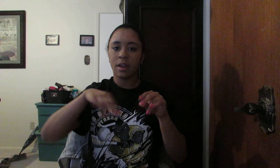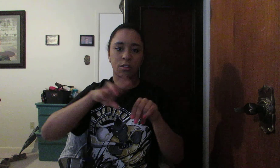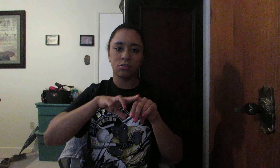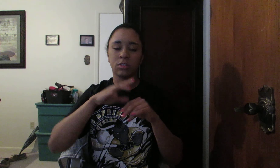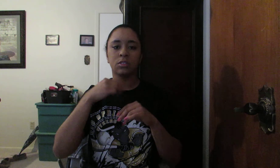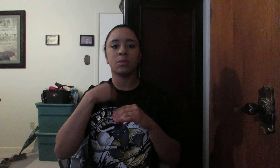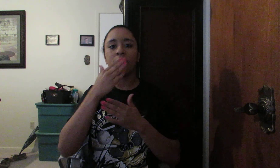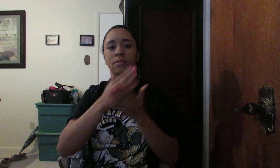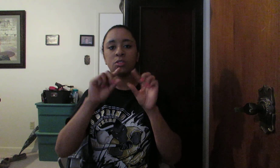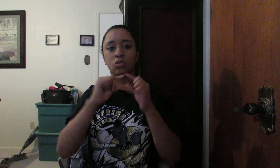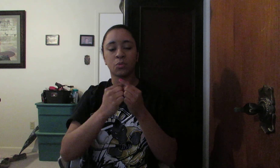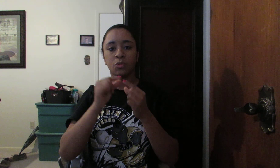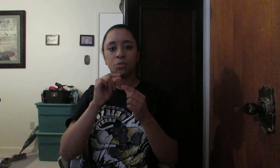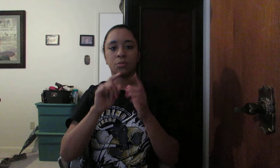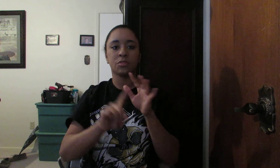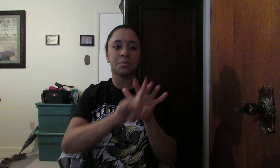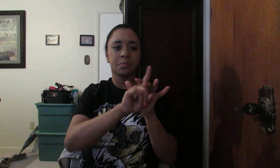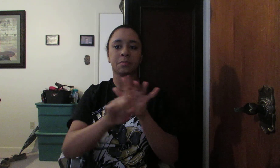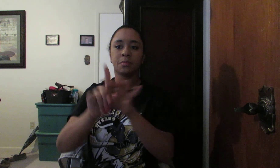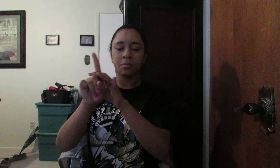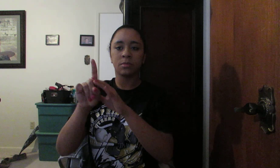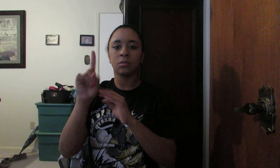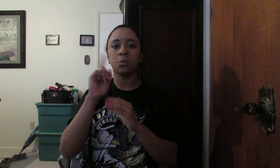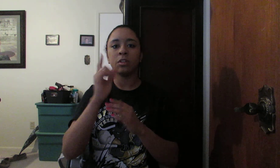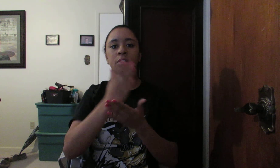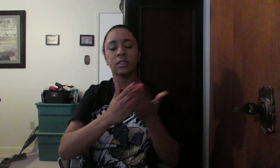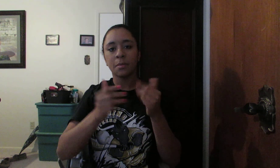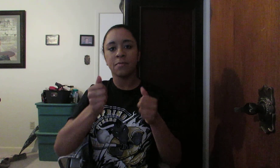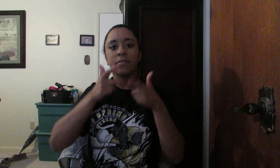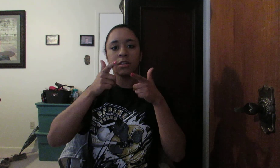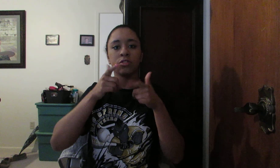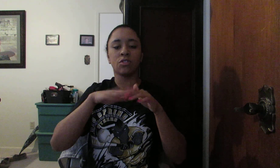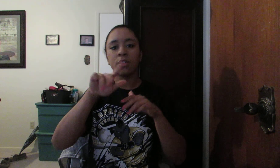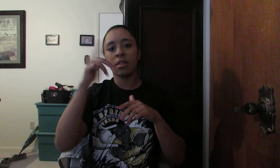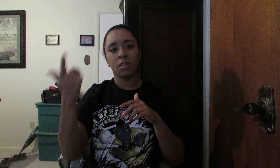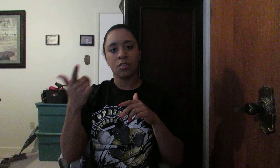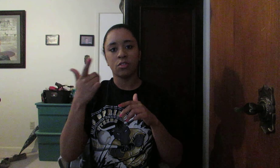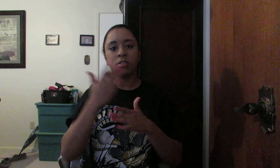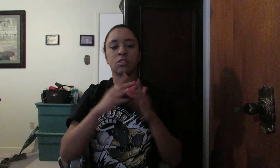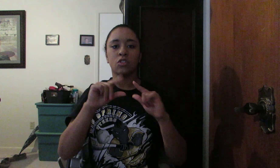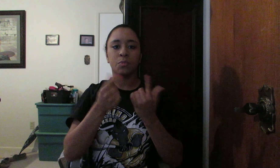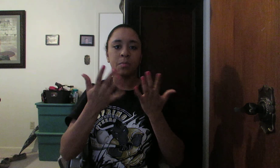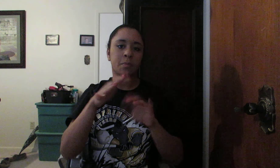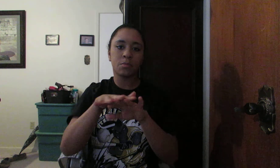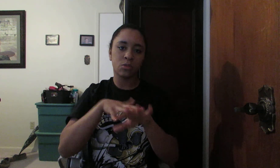that we're going to have groups emerge, where some groups are just going to be faster than others. Some groups may be slower than others, and that's